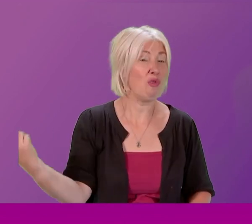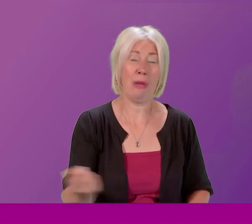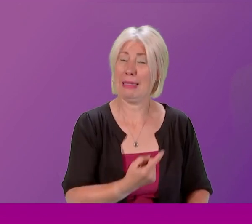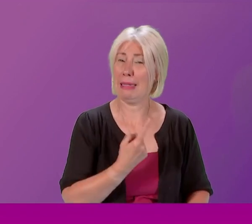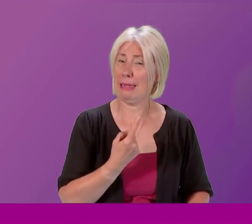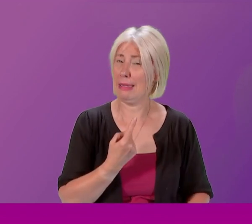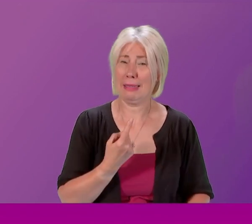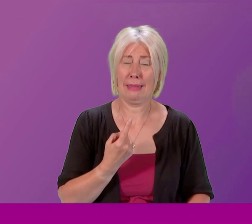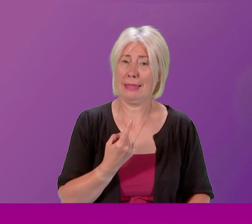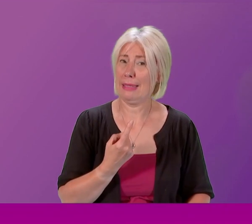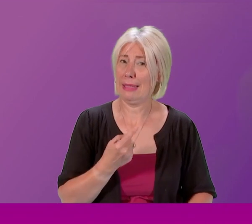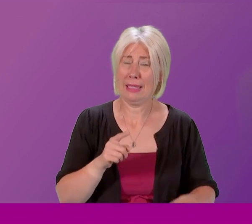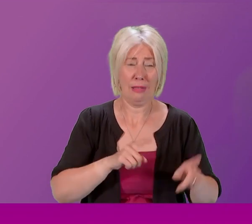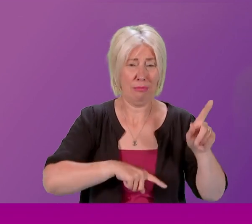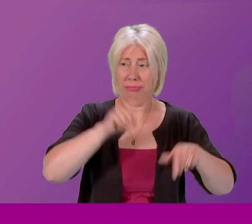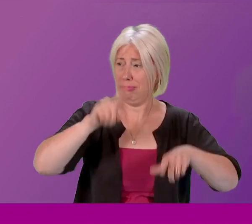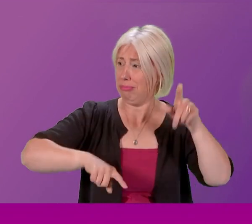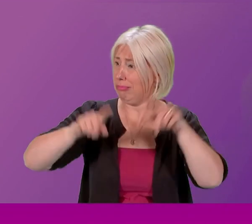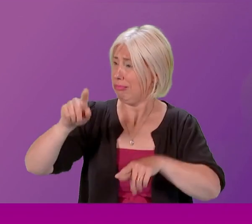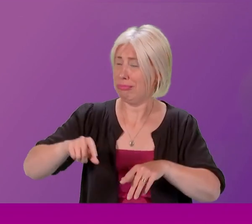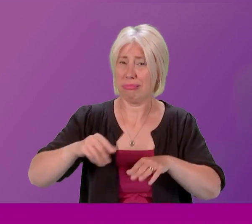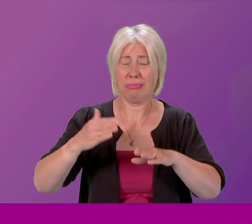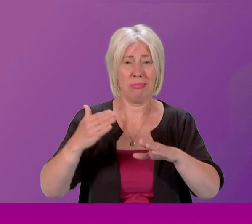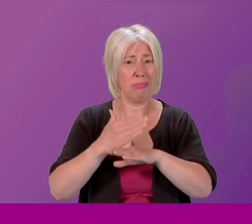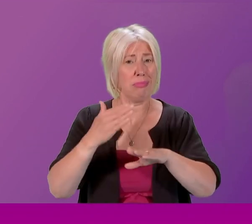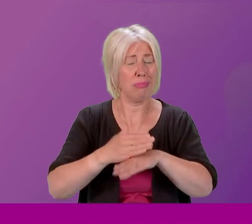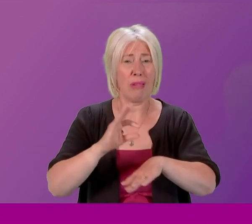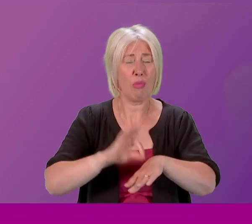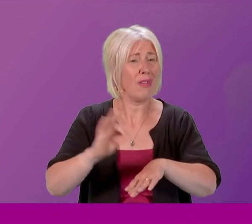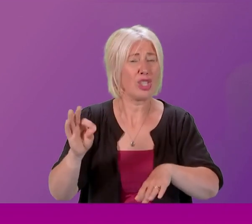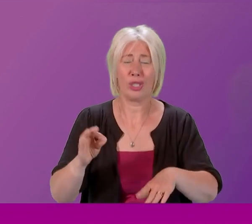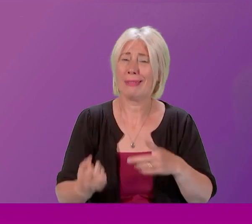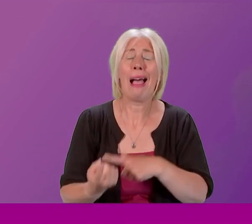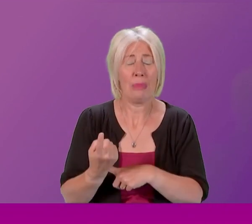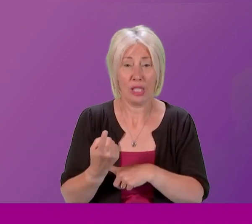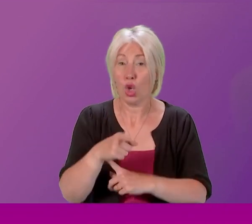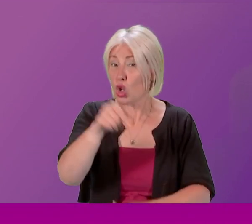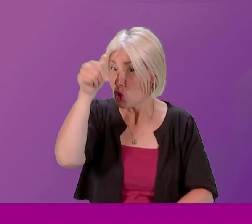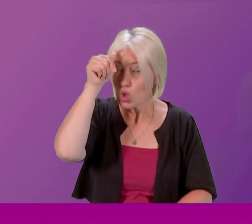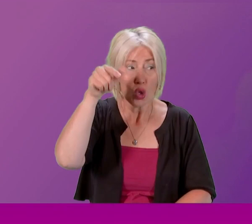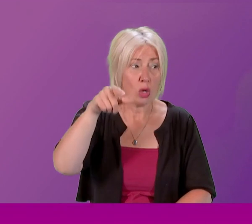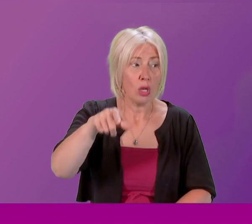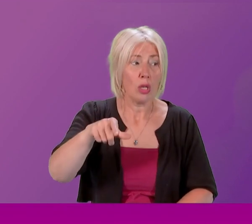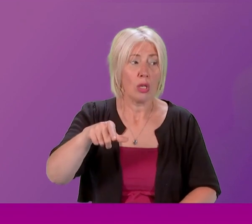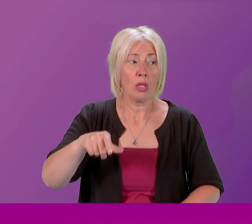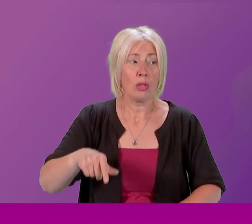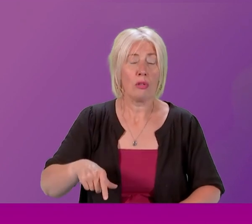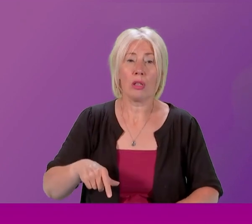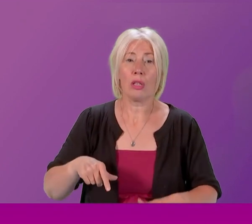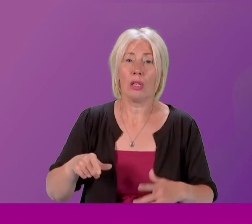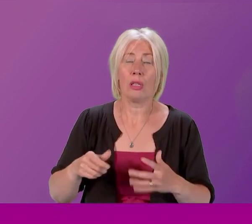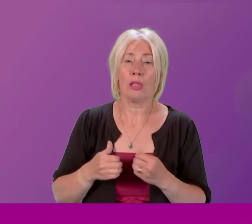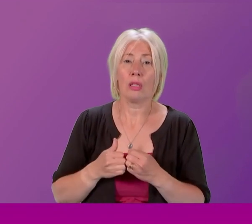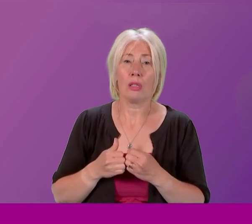happens to many people, you know, in all different kinds of professions. So you know that you can step in to